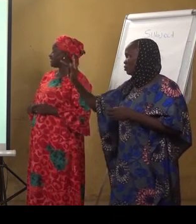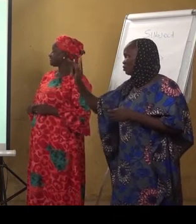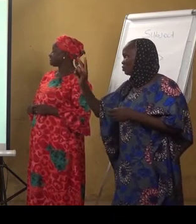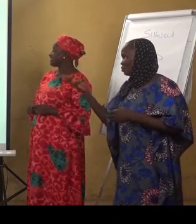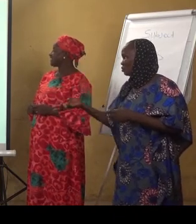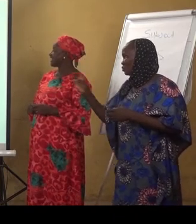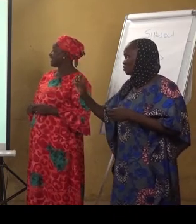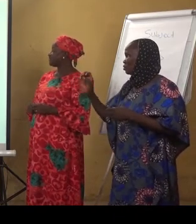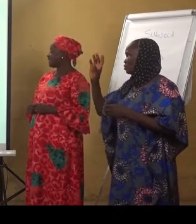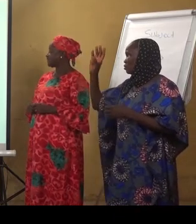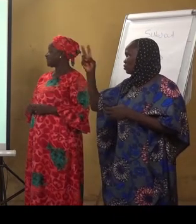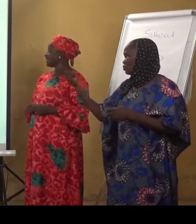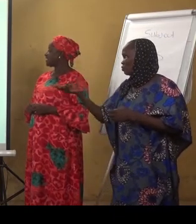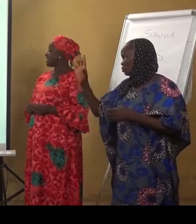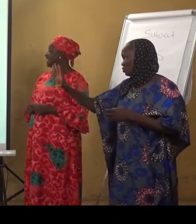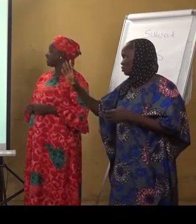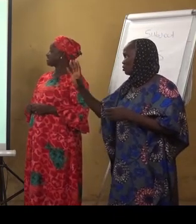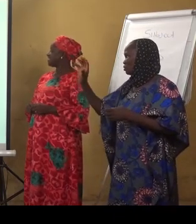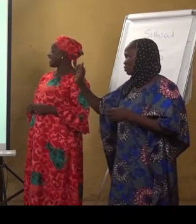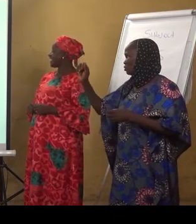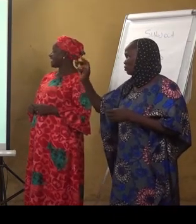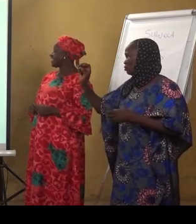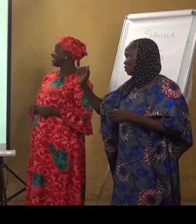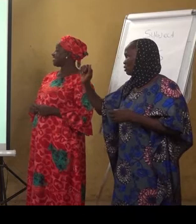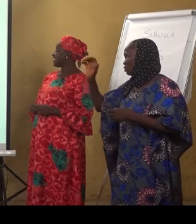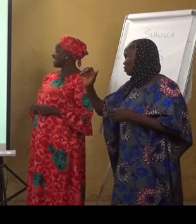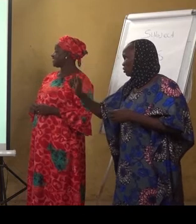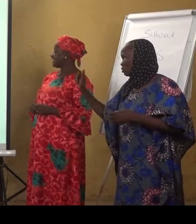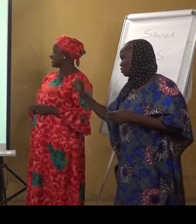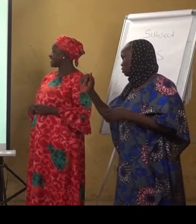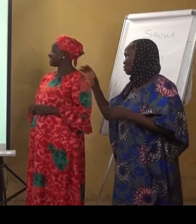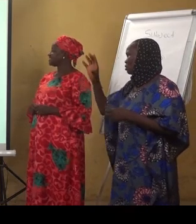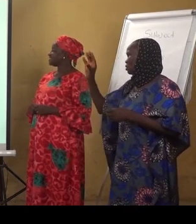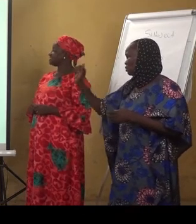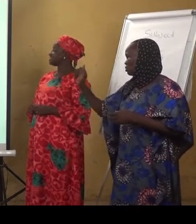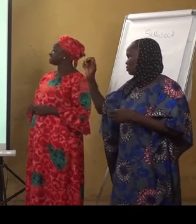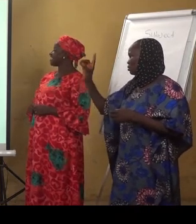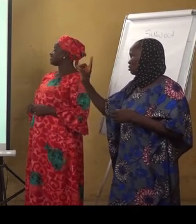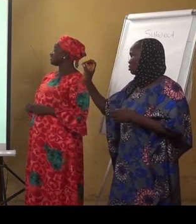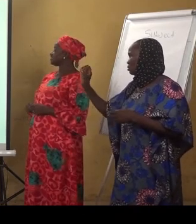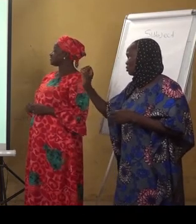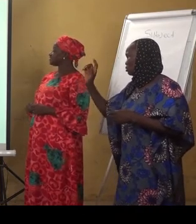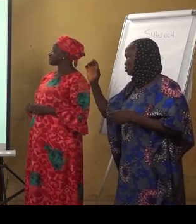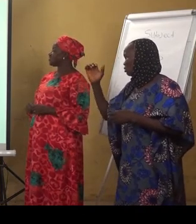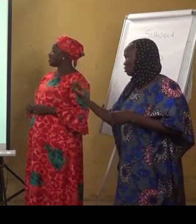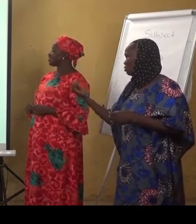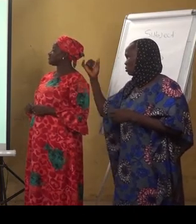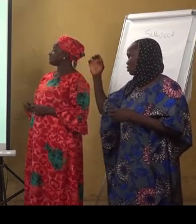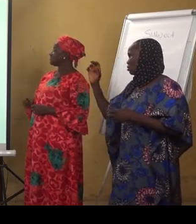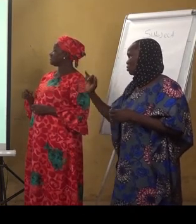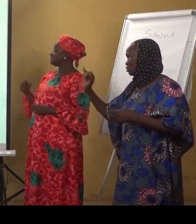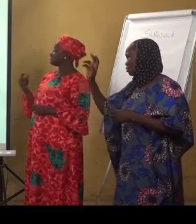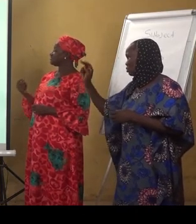V. C. Ama, and A. A. Adeyinka. These are the authors